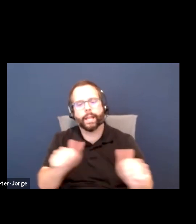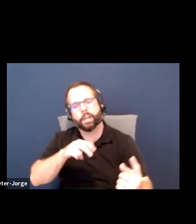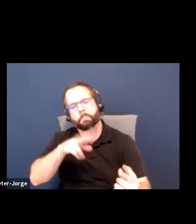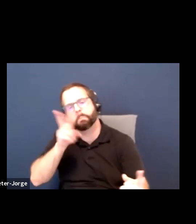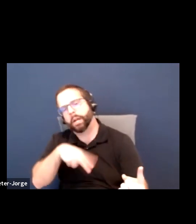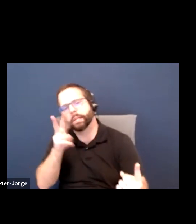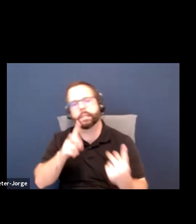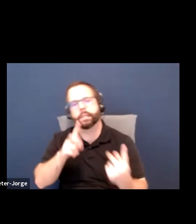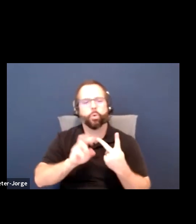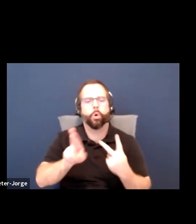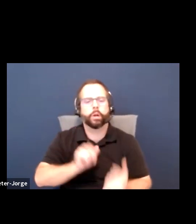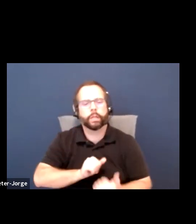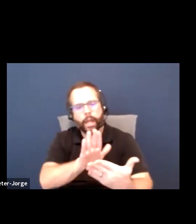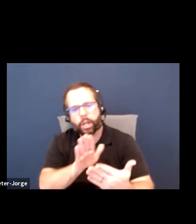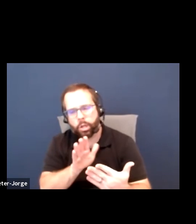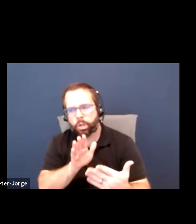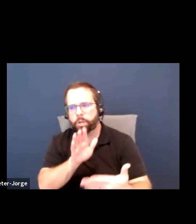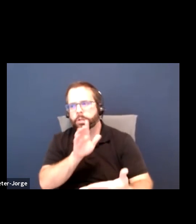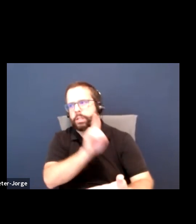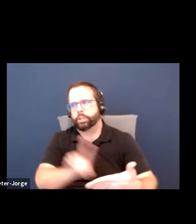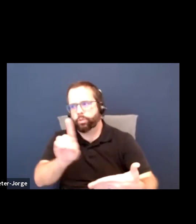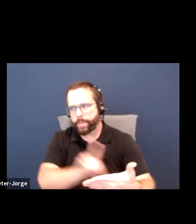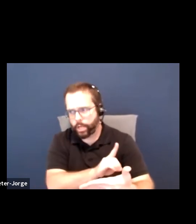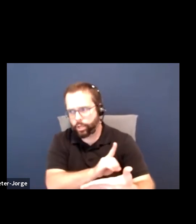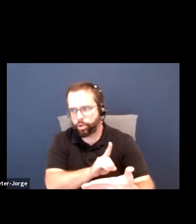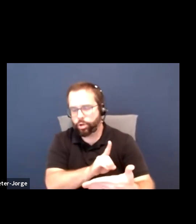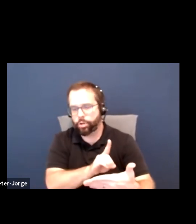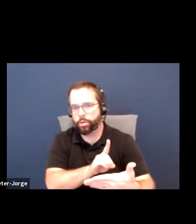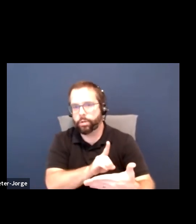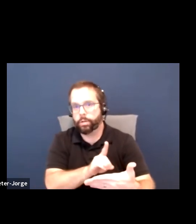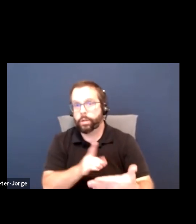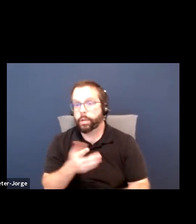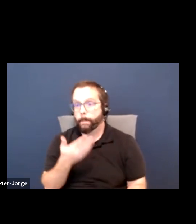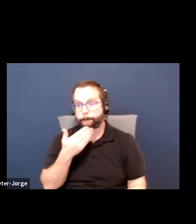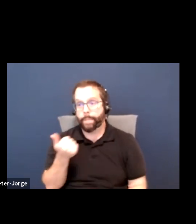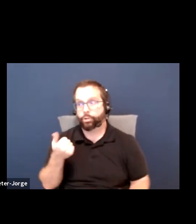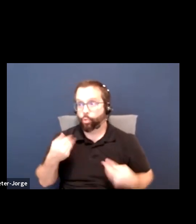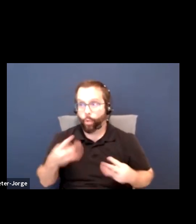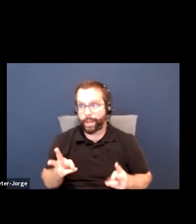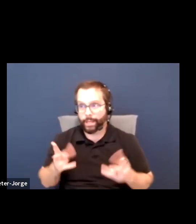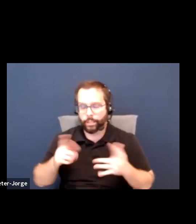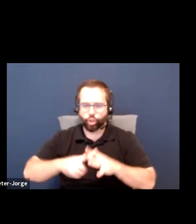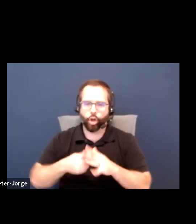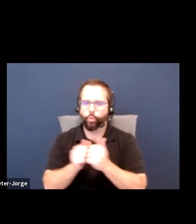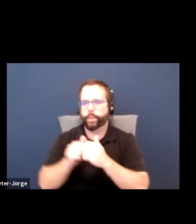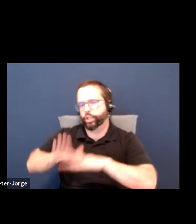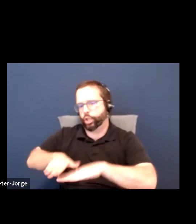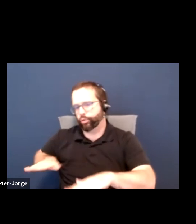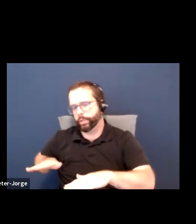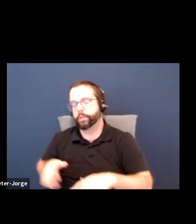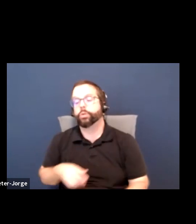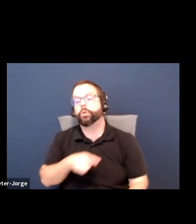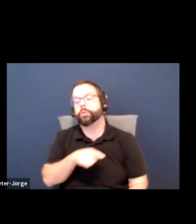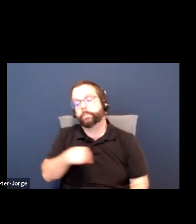dealing with discrimination, I think it's best to start with children. And so kids